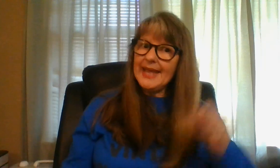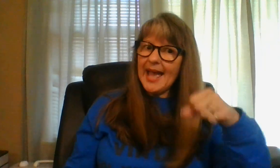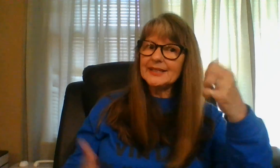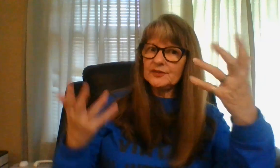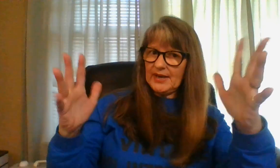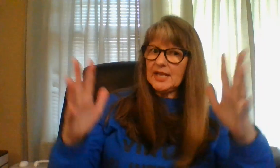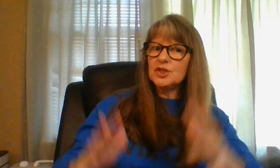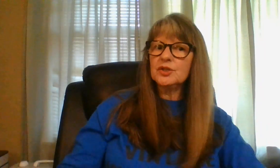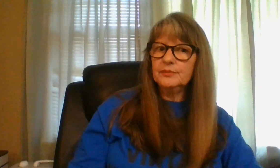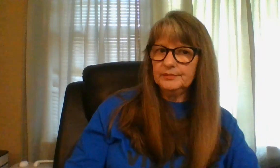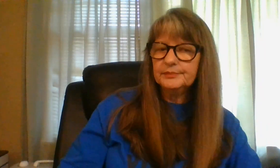Yes, finish.